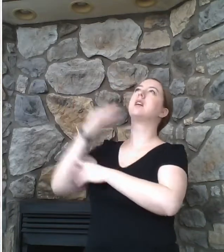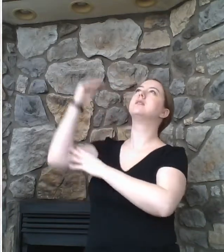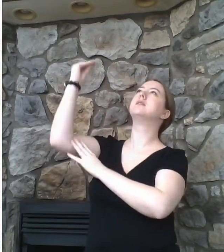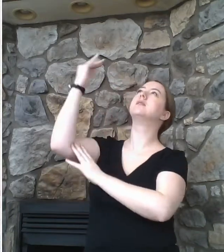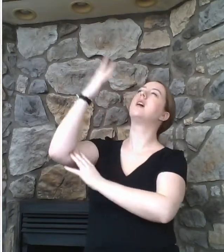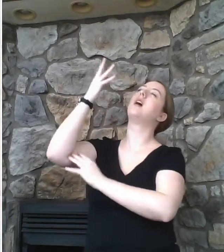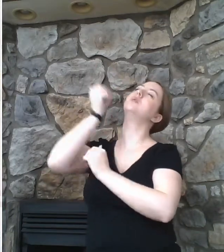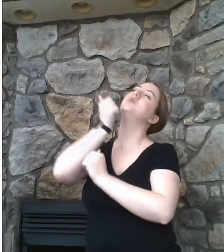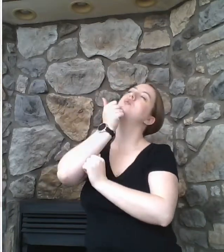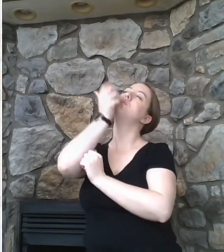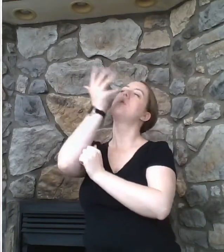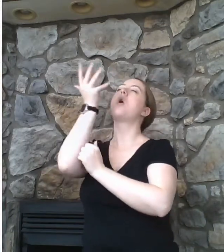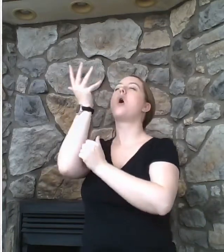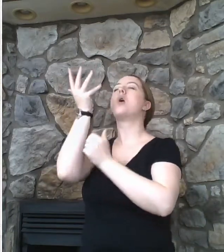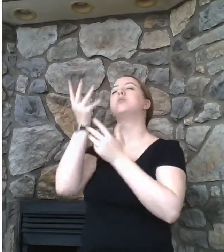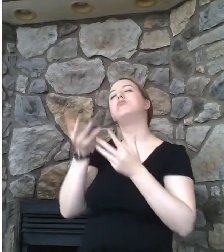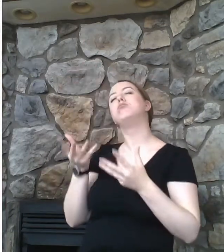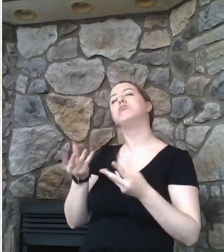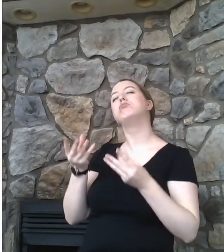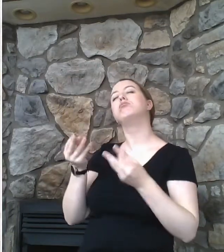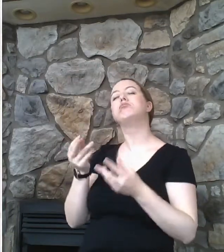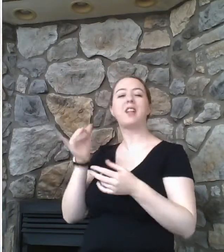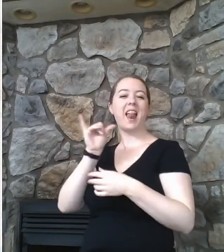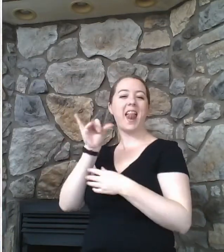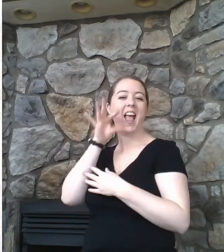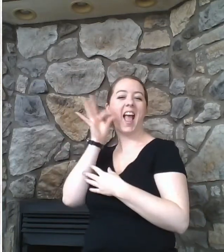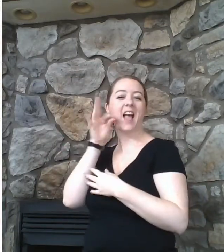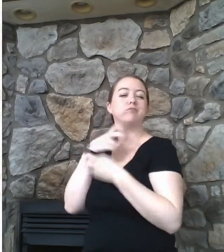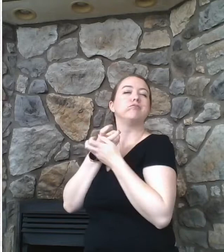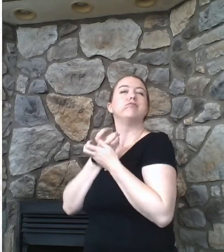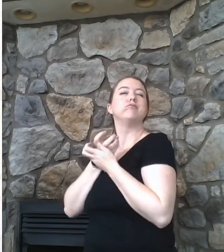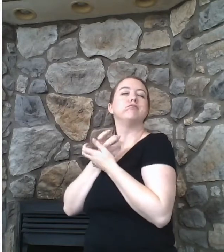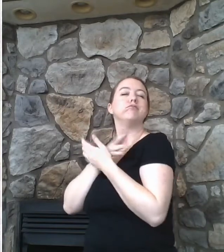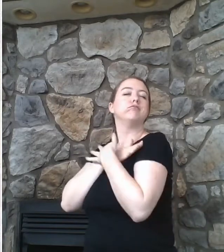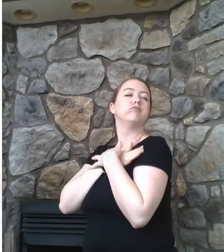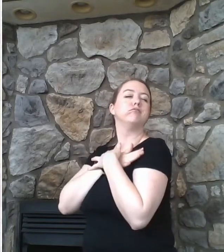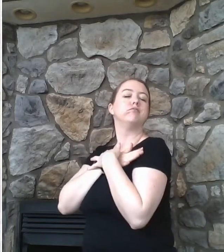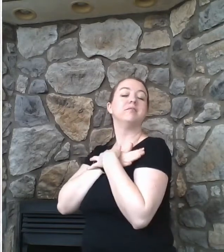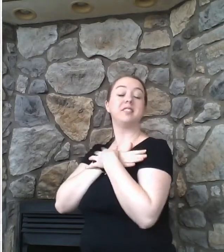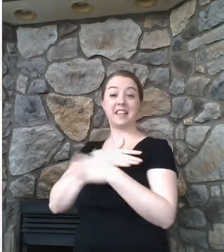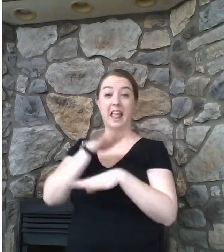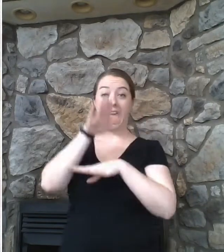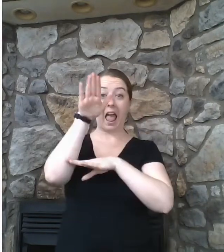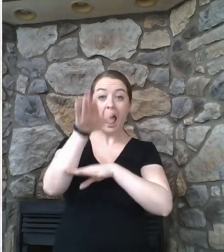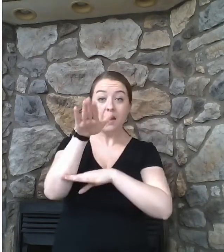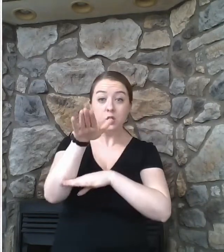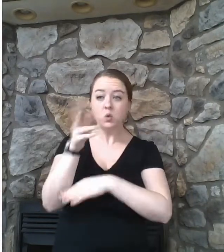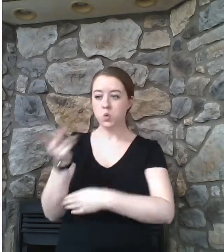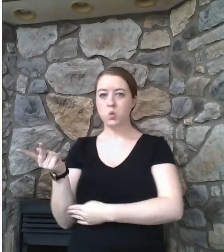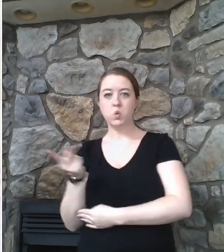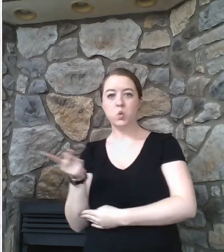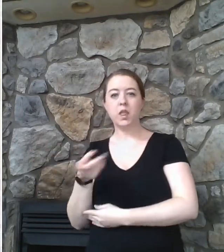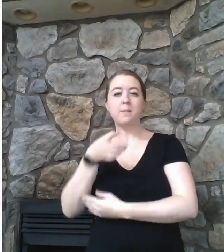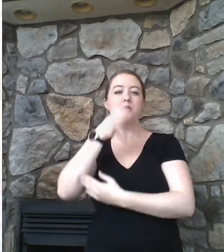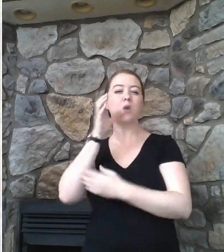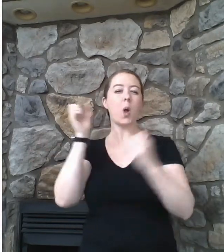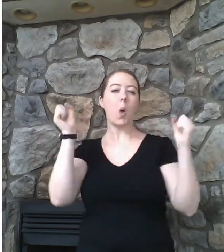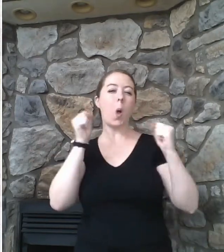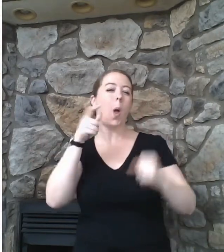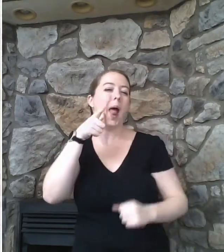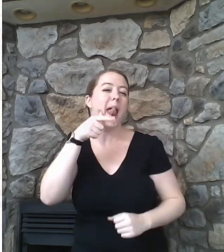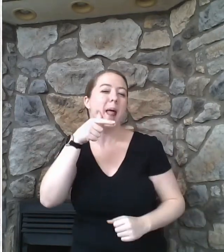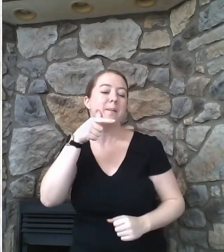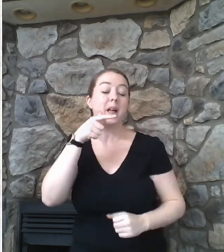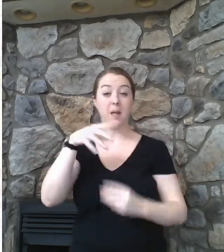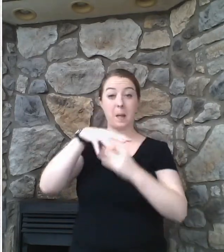warm and soft, like a sleepy cat resting. There had been icy lemonade in the afternoon, which